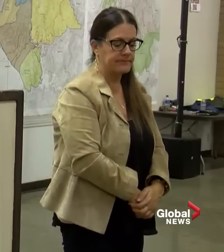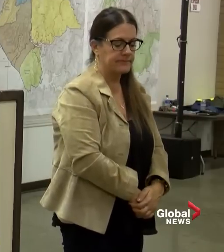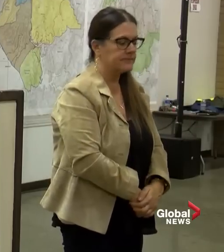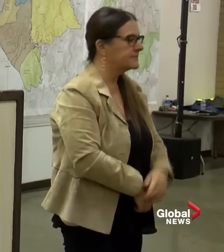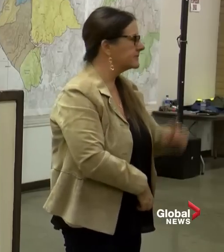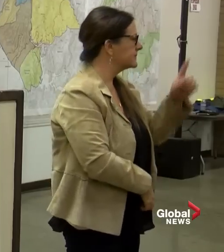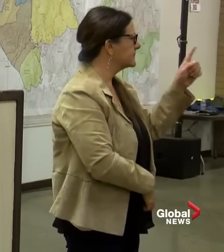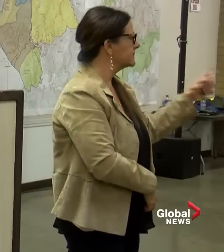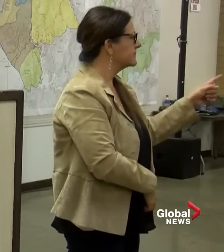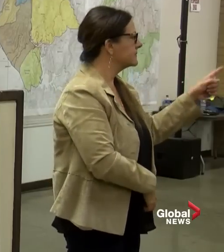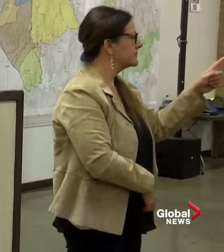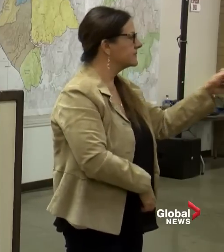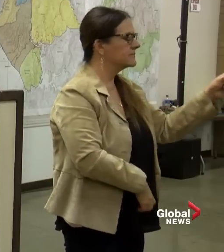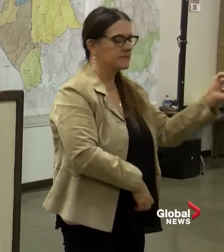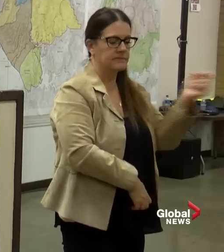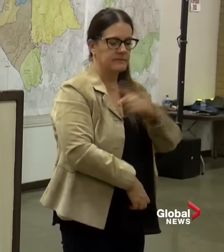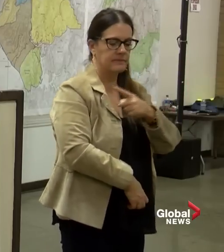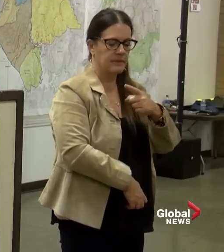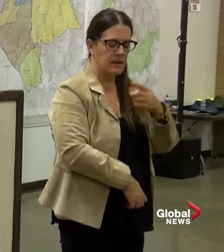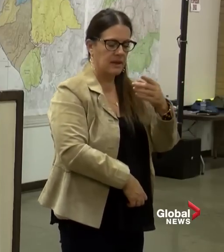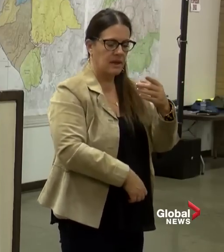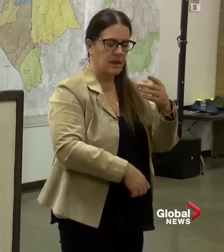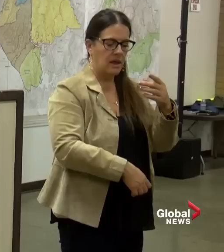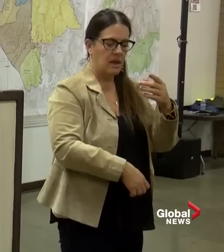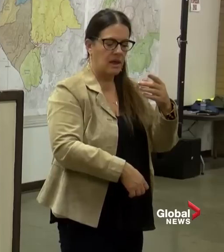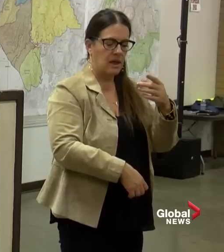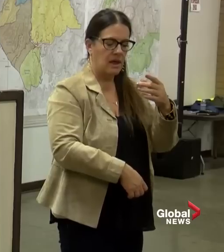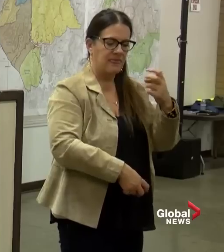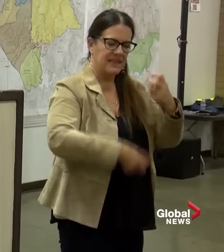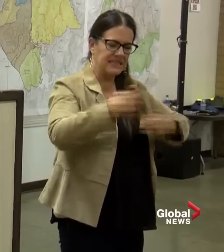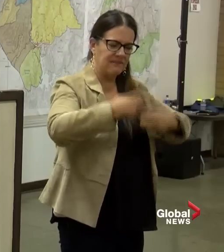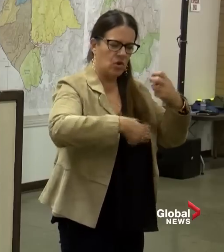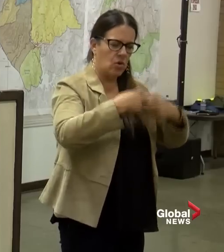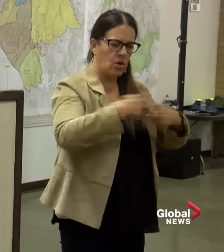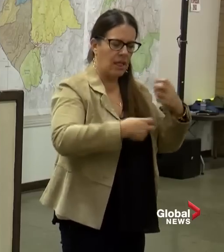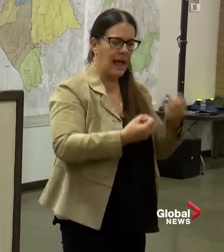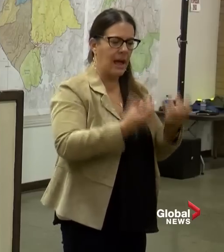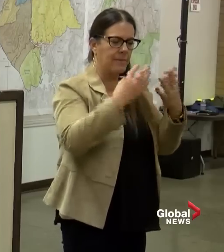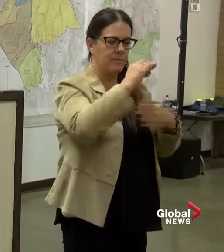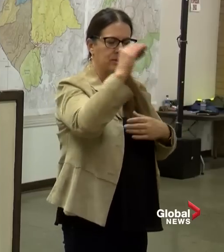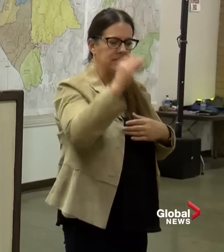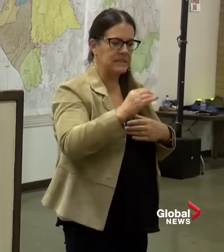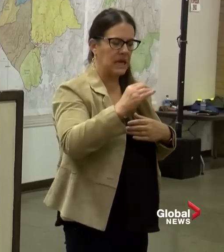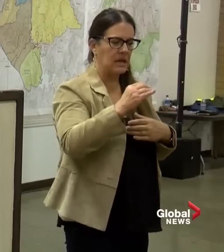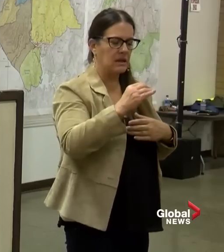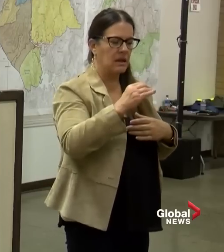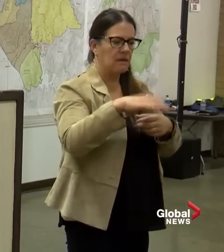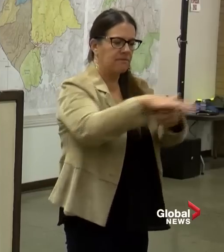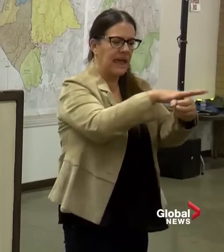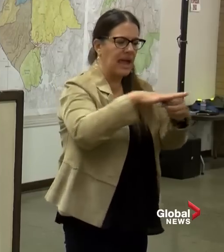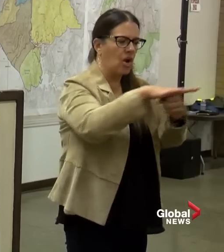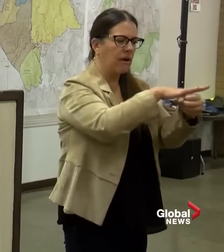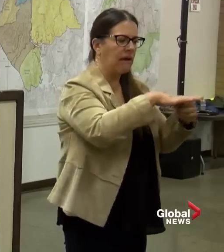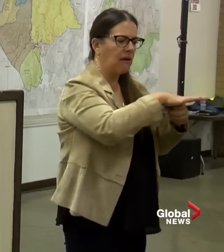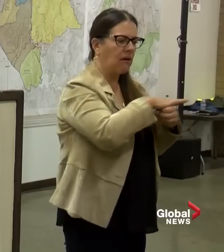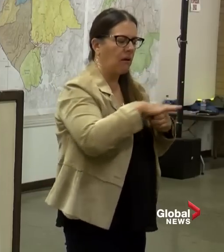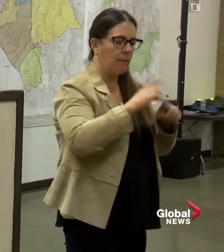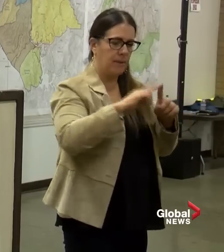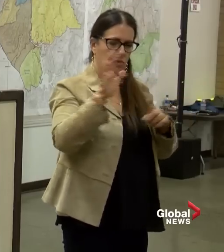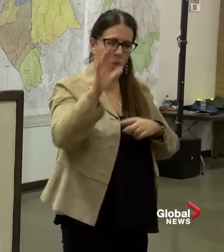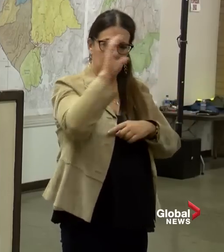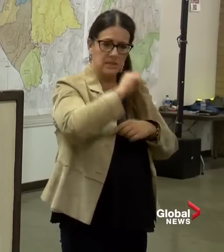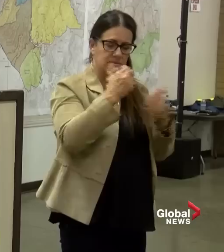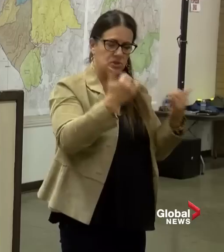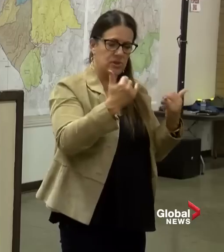I think you've talked about this in the past about difficulty tracking how many percent of the area being covered. What your estimate would be? Nope. Is there